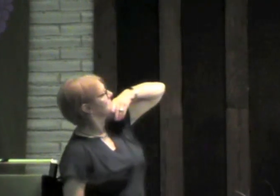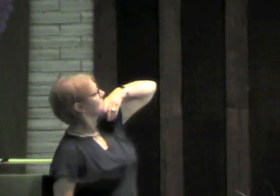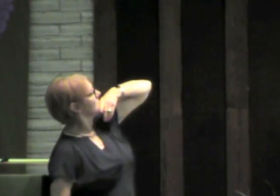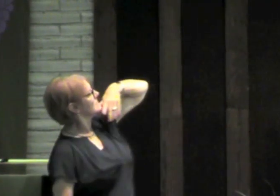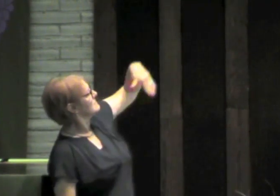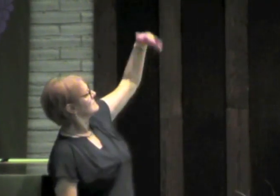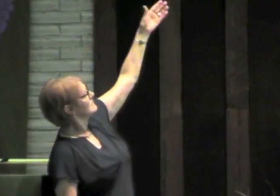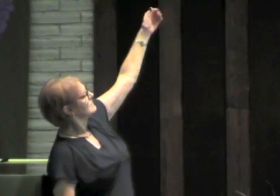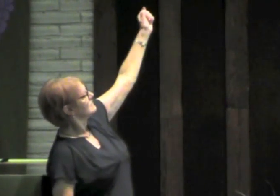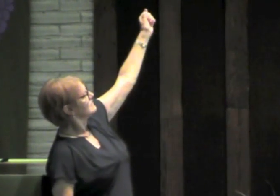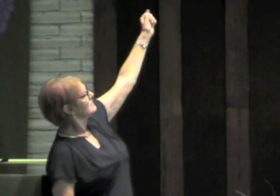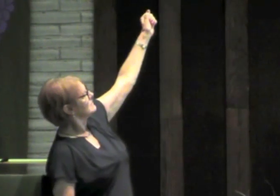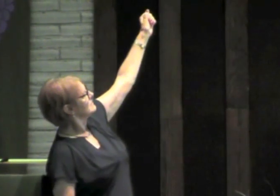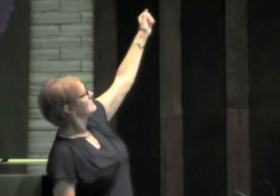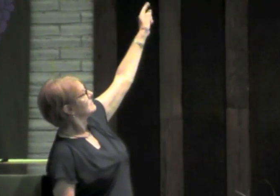And let's go on to the next one.